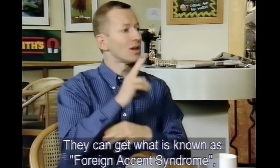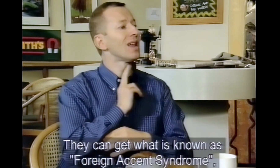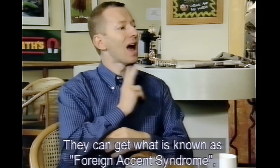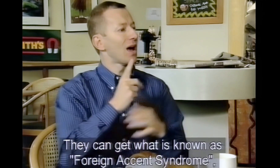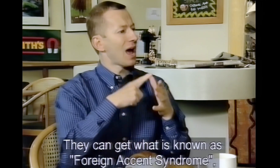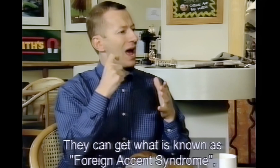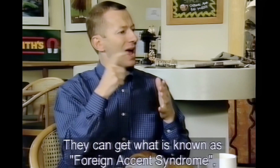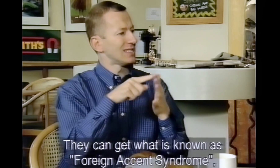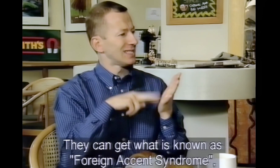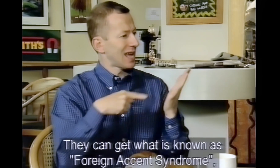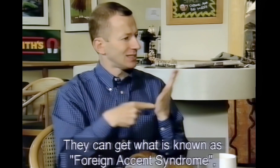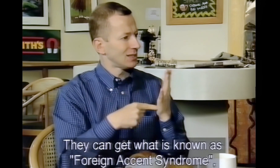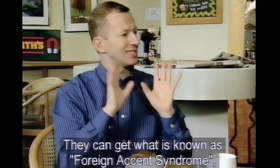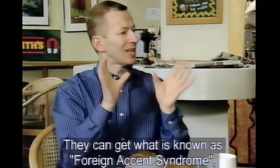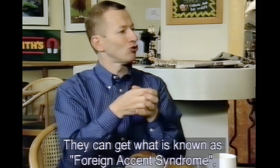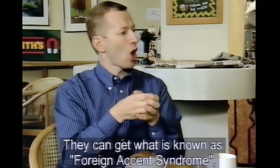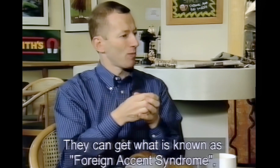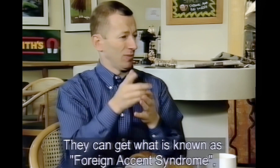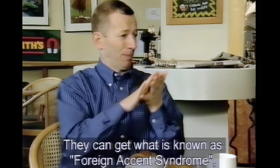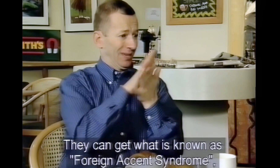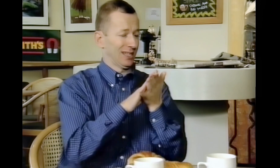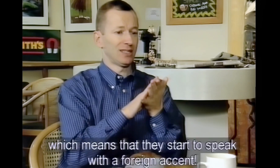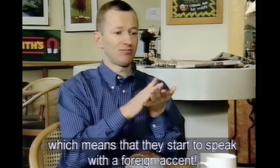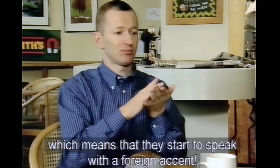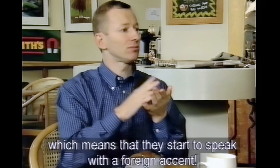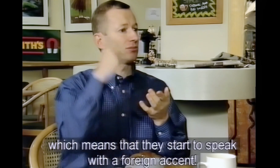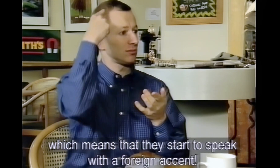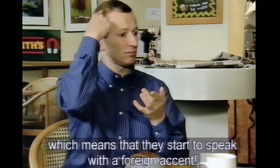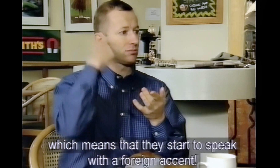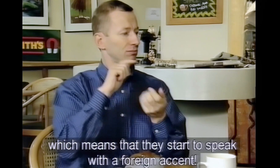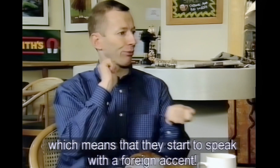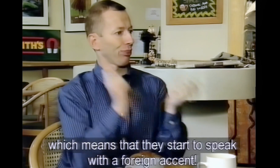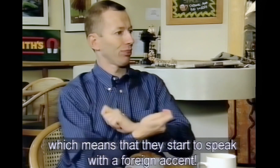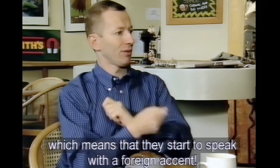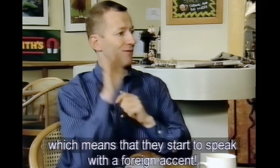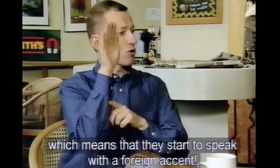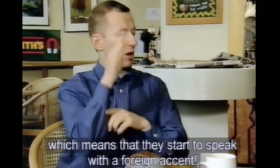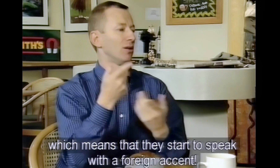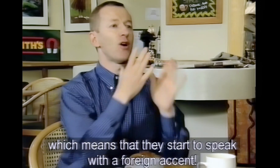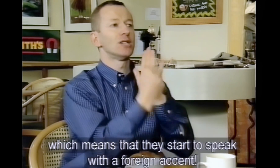They can get what is known as foreign accent syndrome, which means they start to speak with a foreign